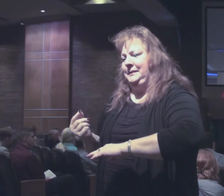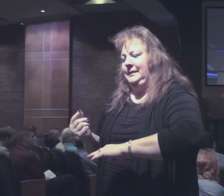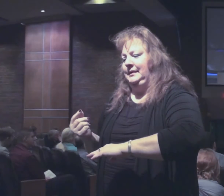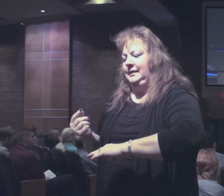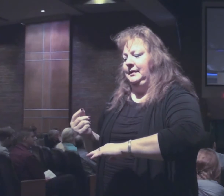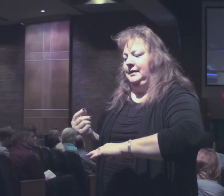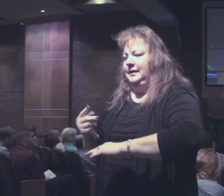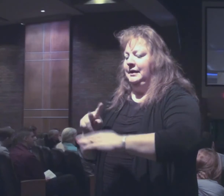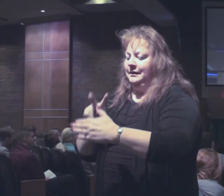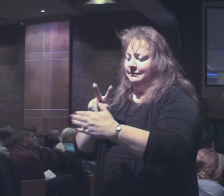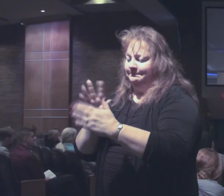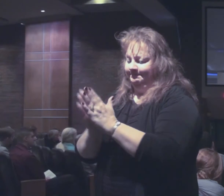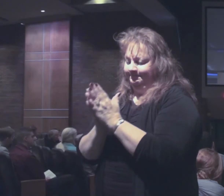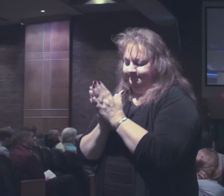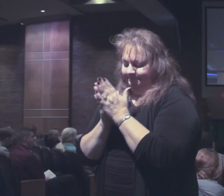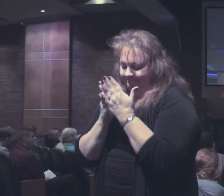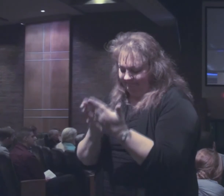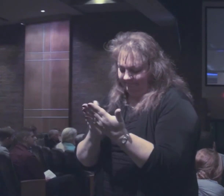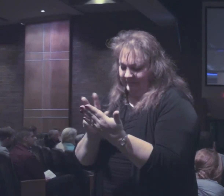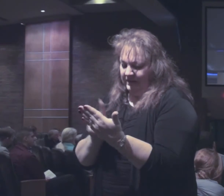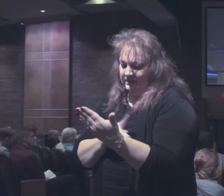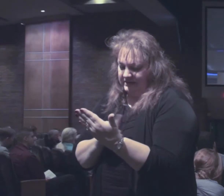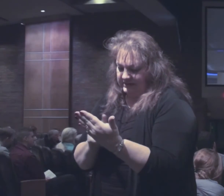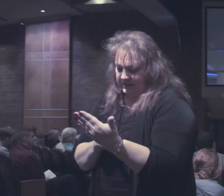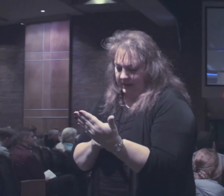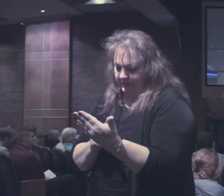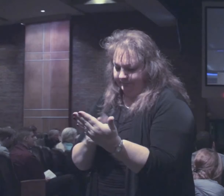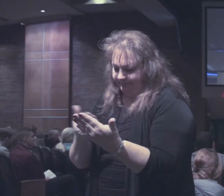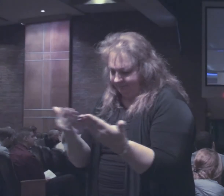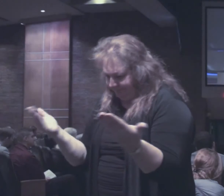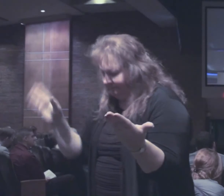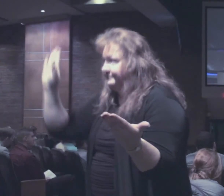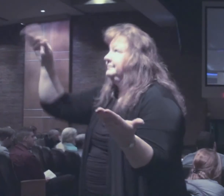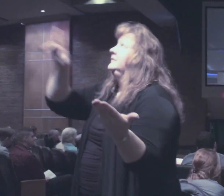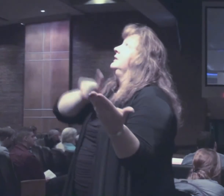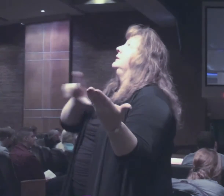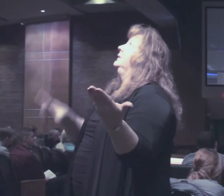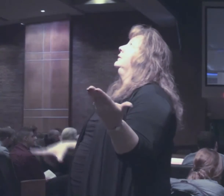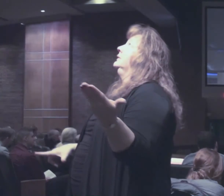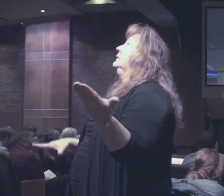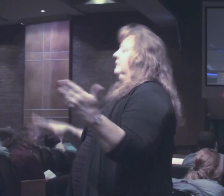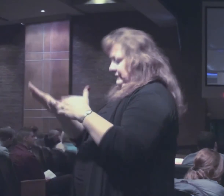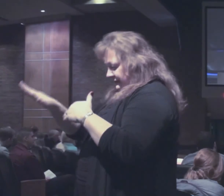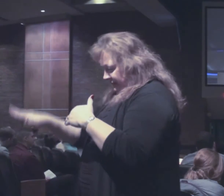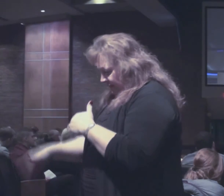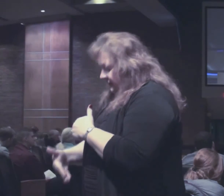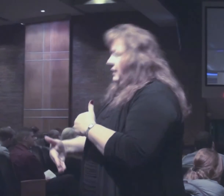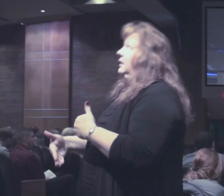Go to the Psalms. Then I say, here I am, Lord. It's the middle of the night.